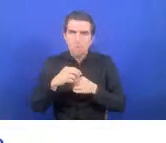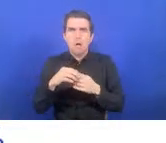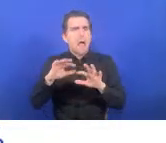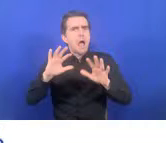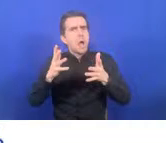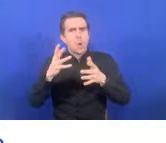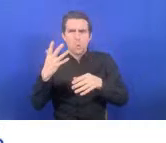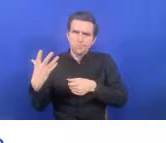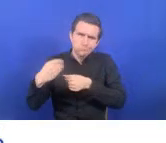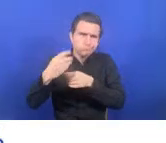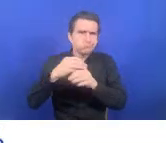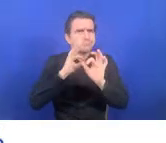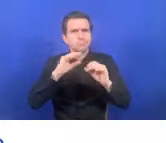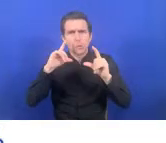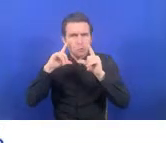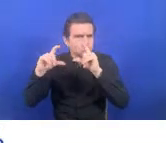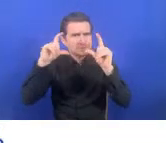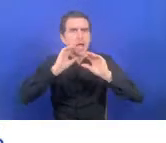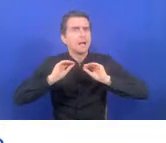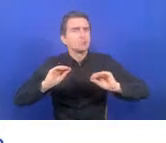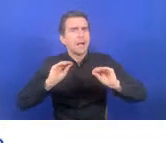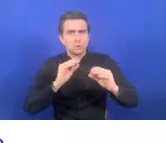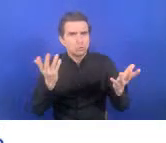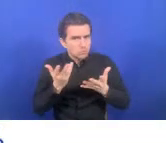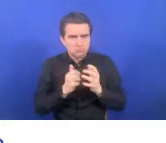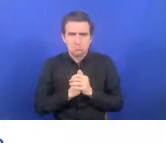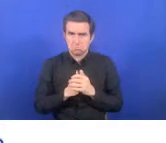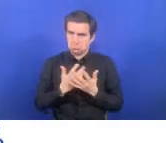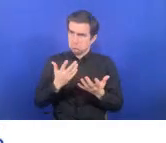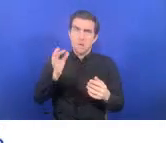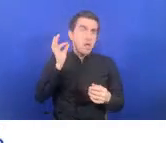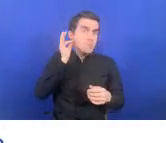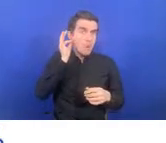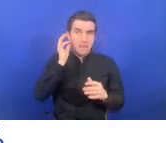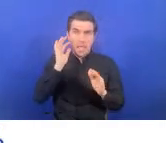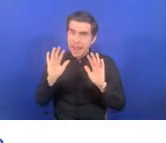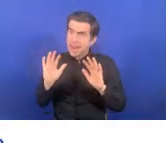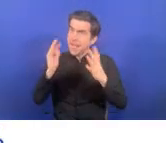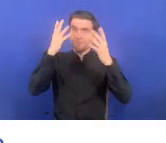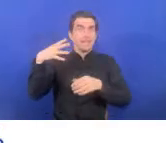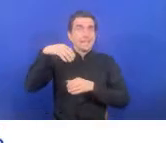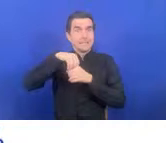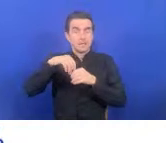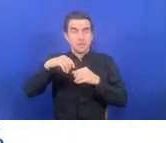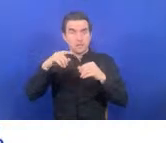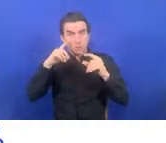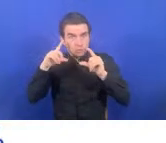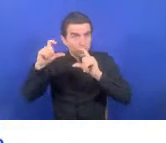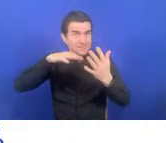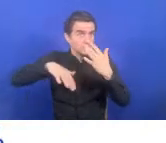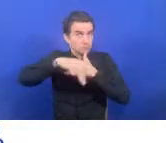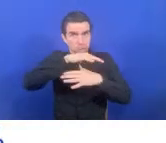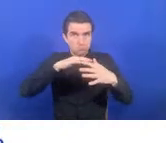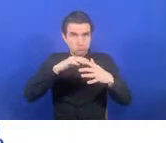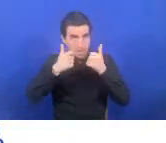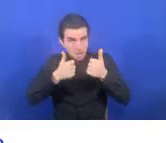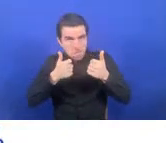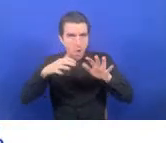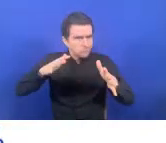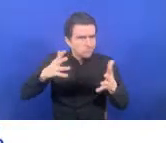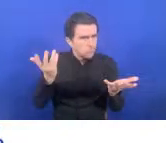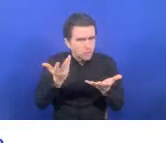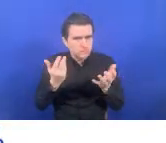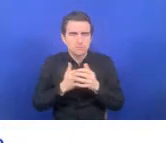And how are women's organisations integrated into tourism policy and decision making? Again, a